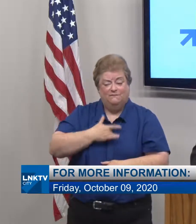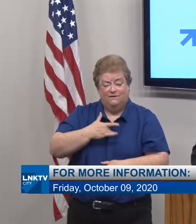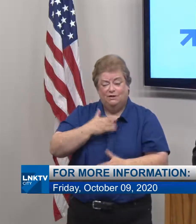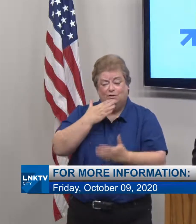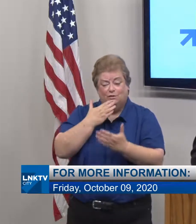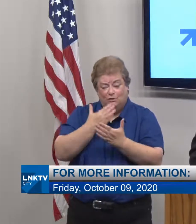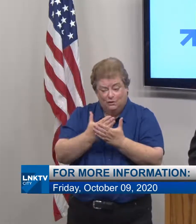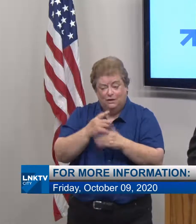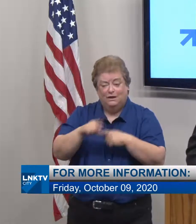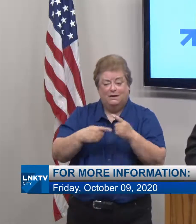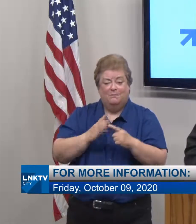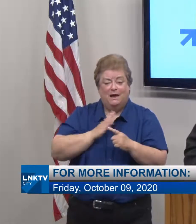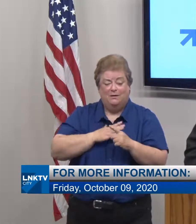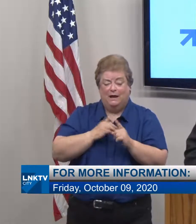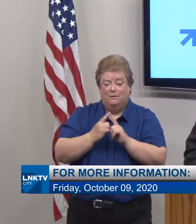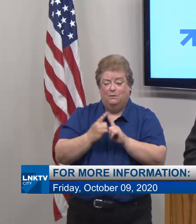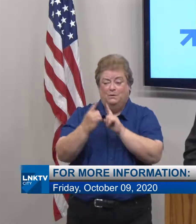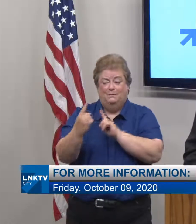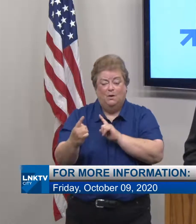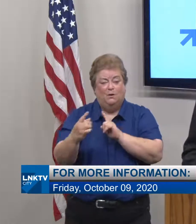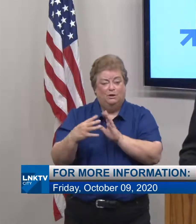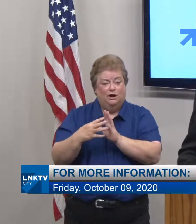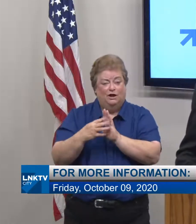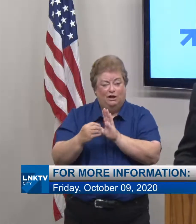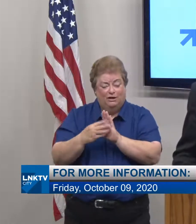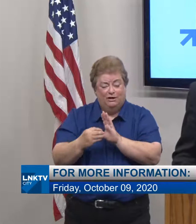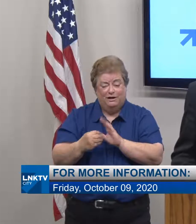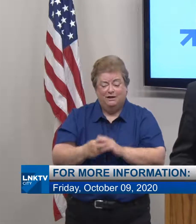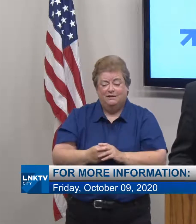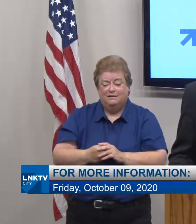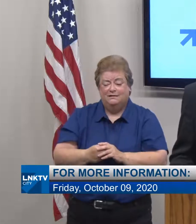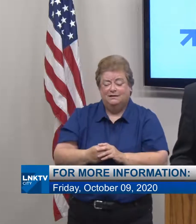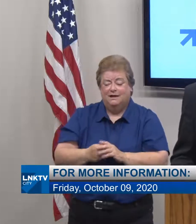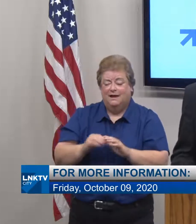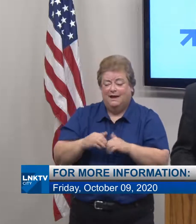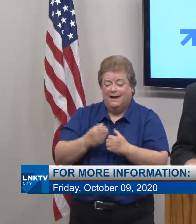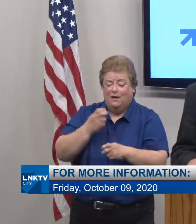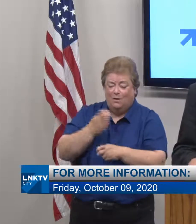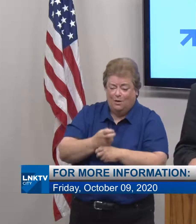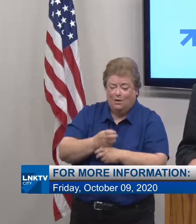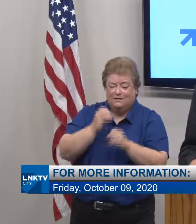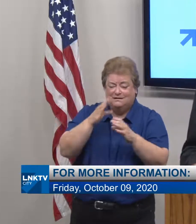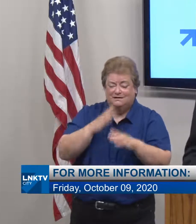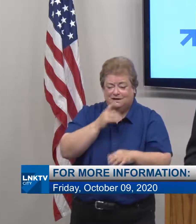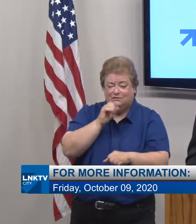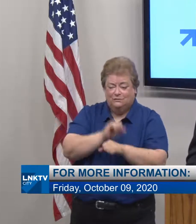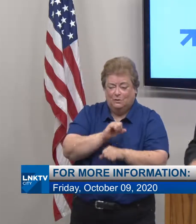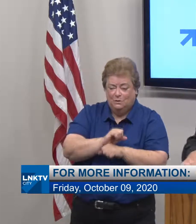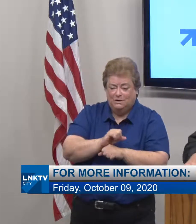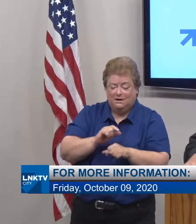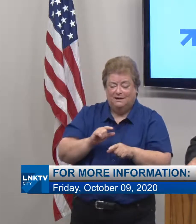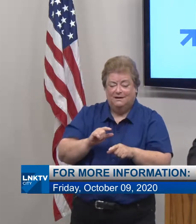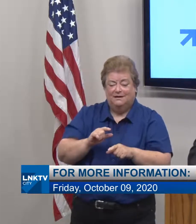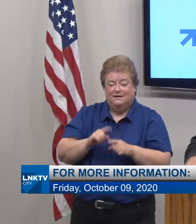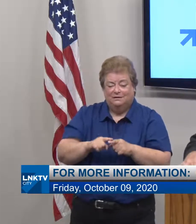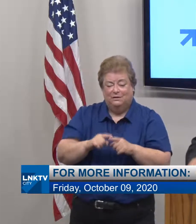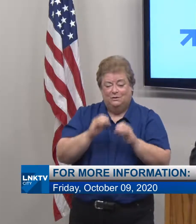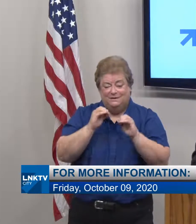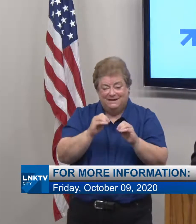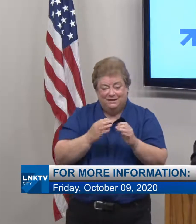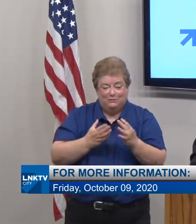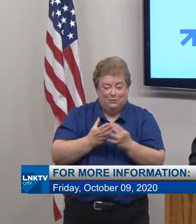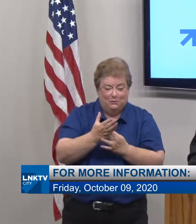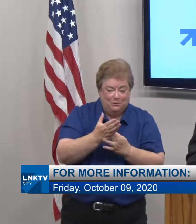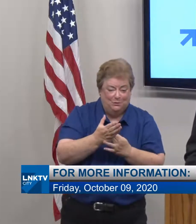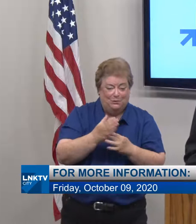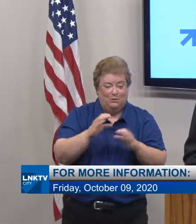that's taking place right now and how hard our teachers are working to not only teach remotely during a class period or an